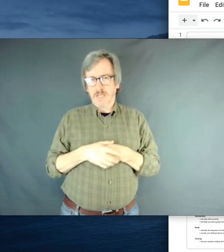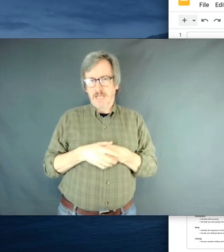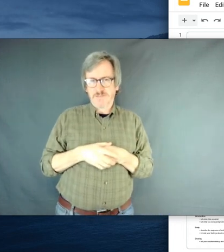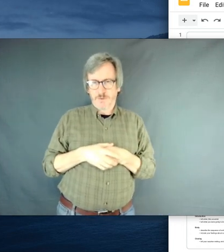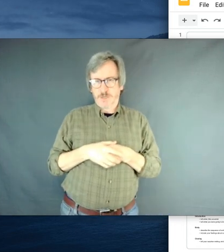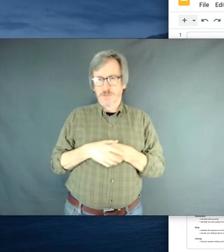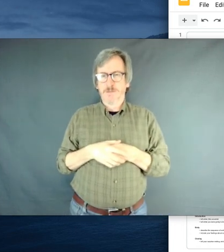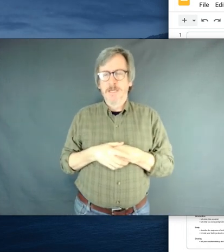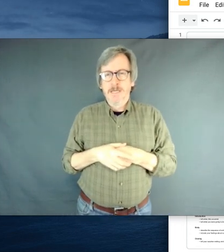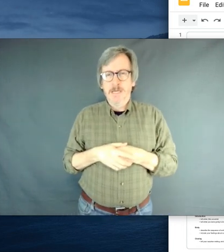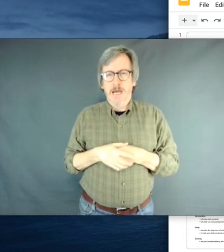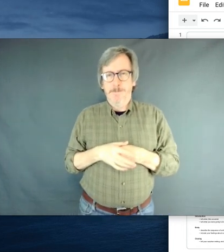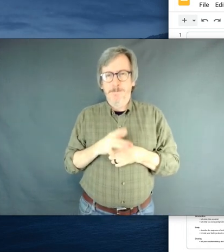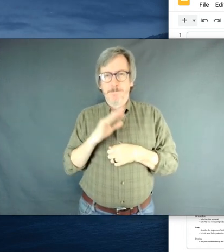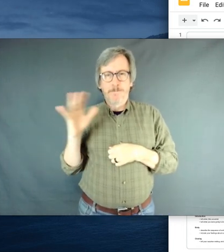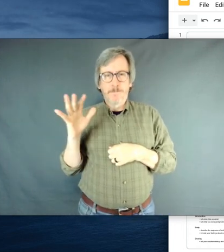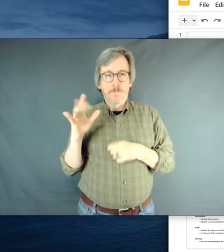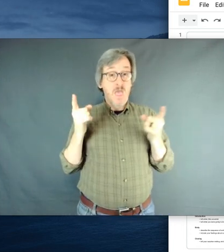in the last few years.